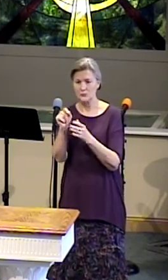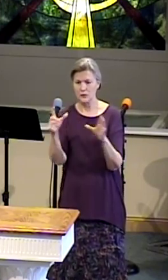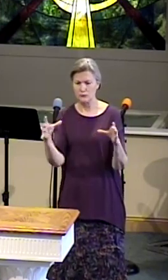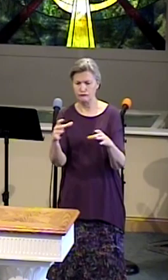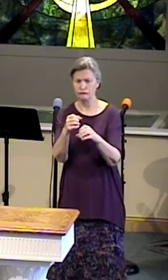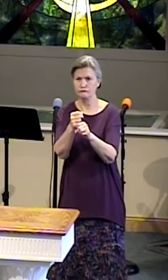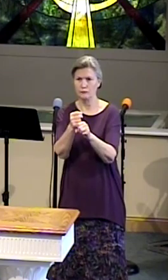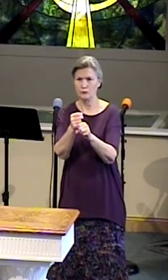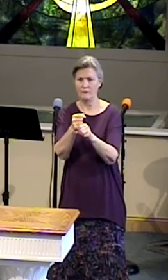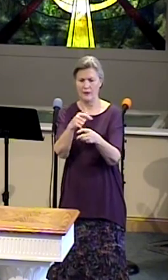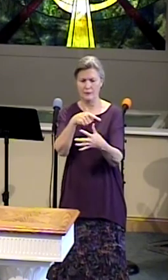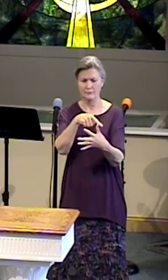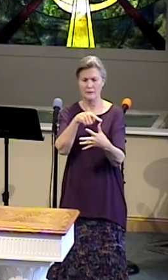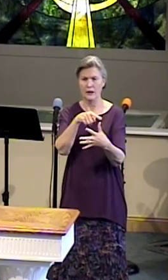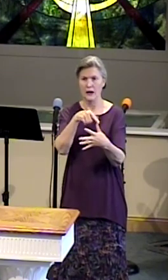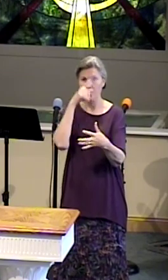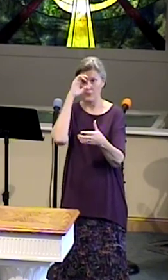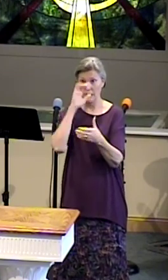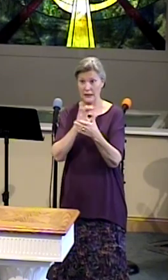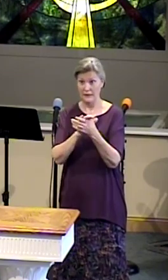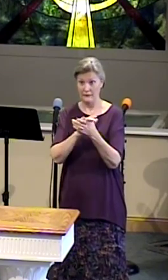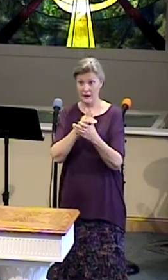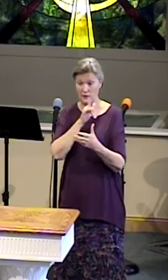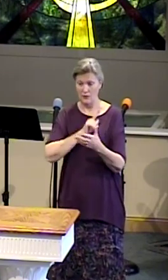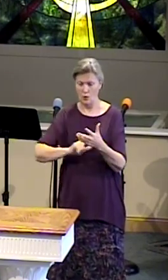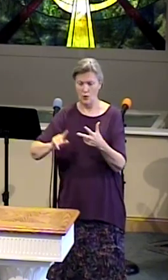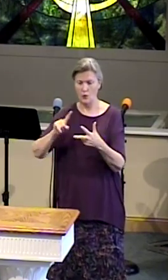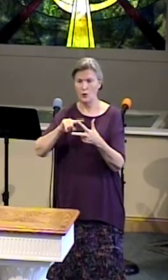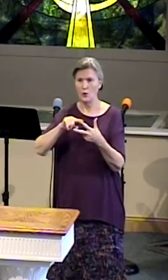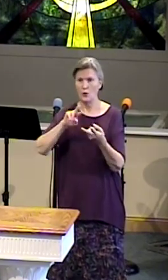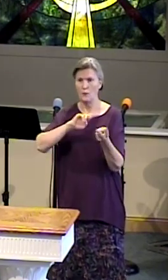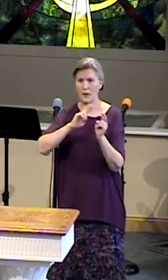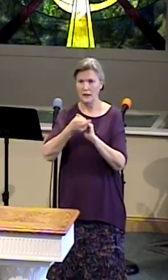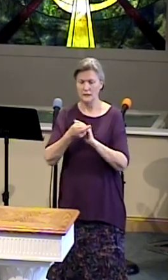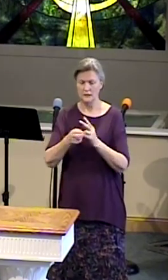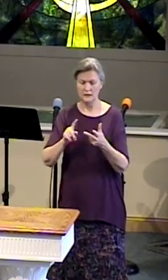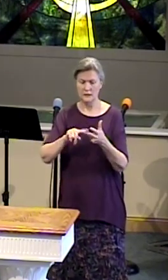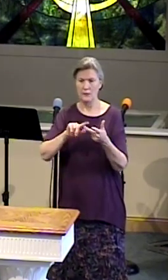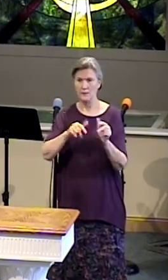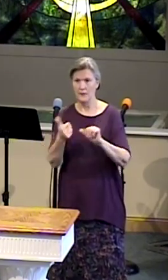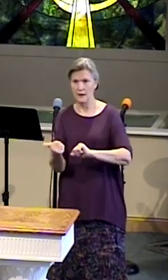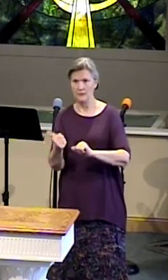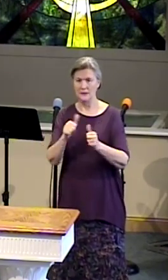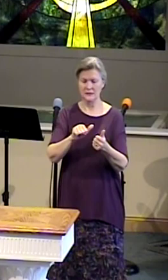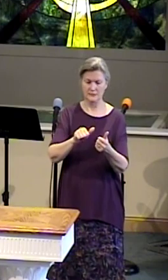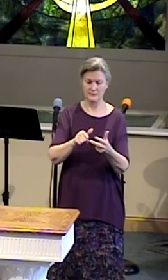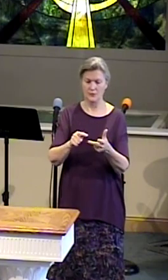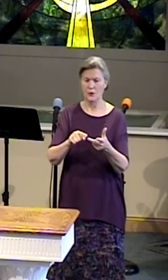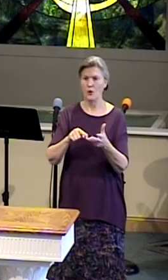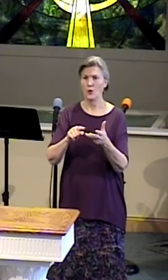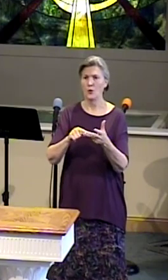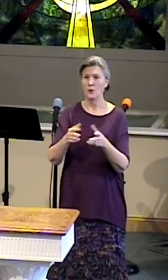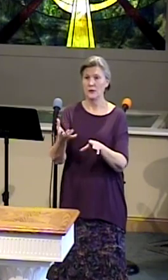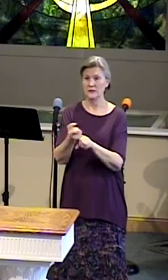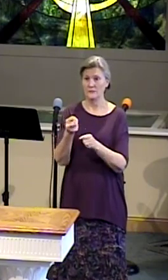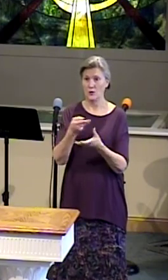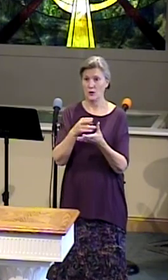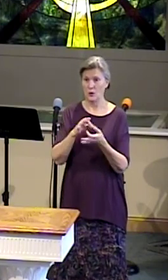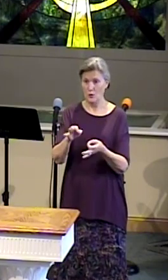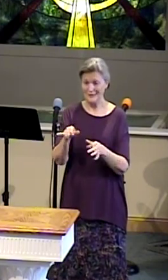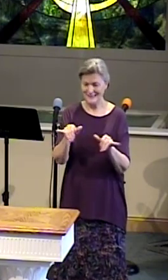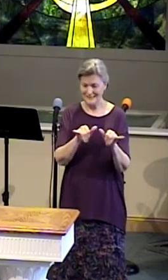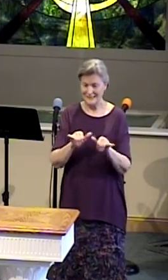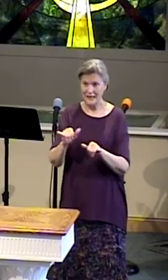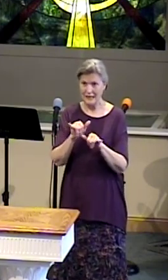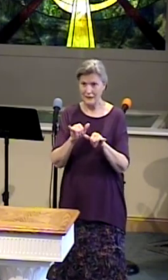name, receiving the Holy Ghost the same way Peter did on the day of Pentecost, and making sure that we don't